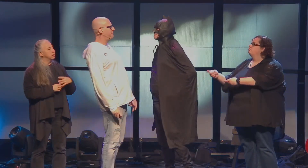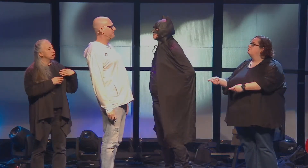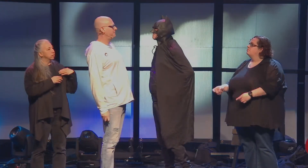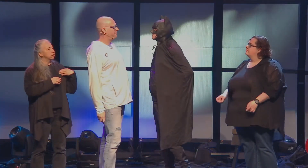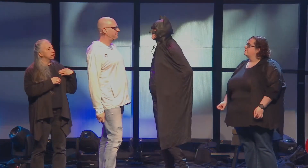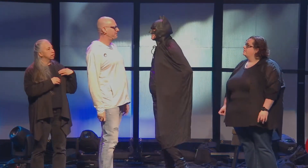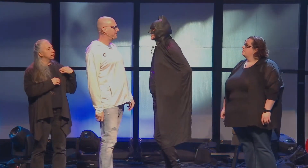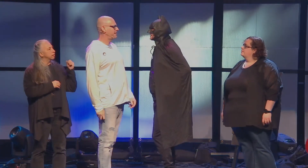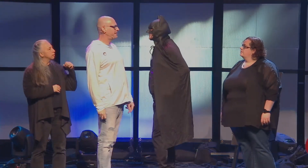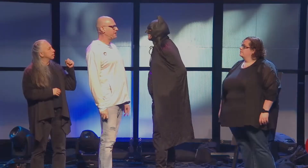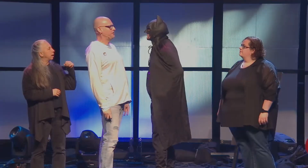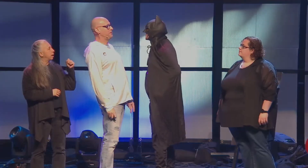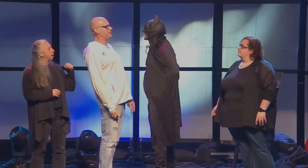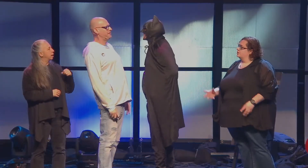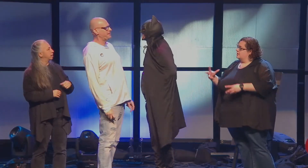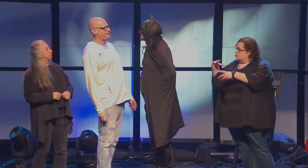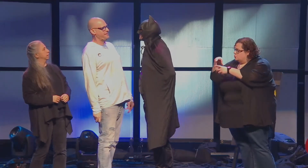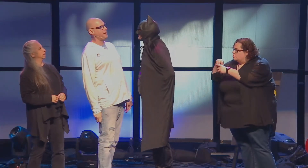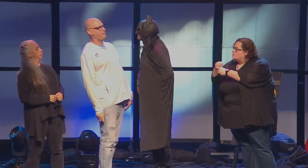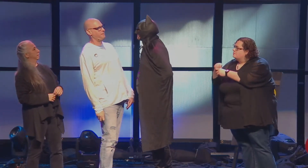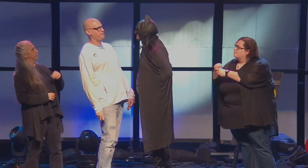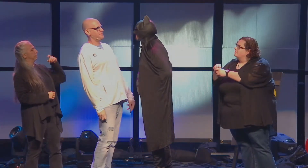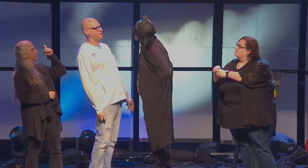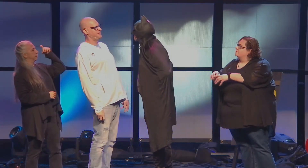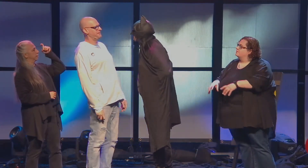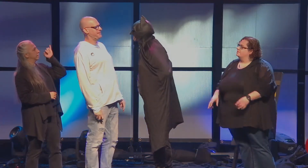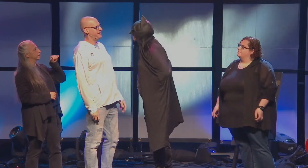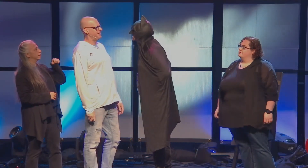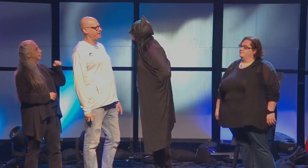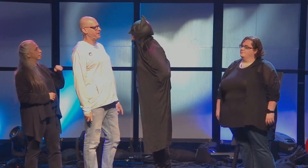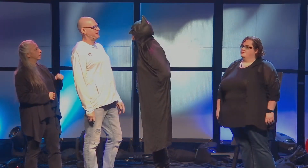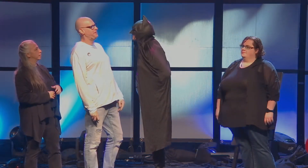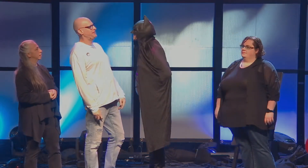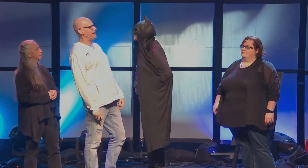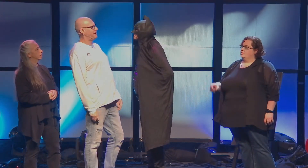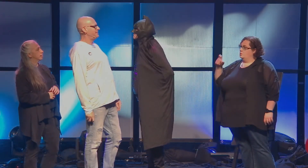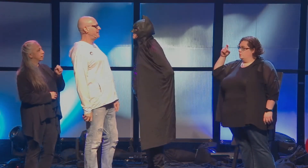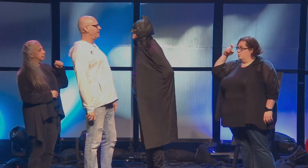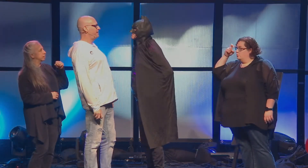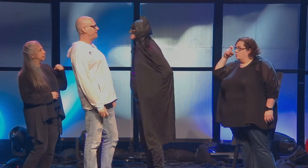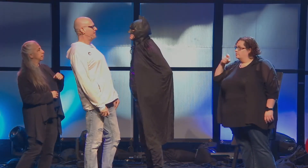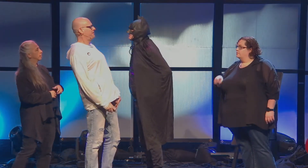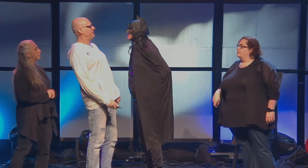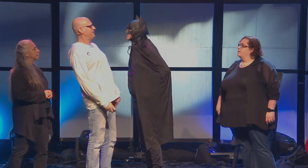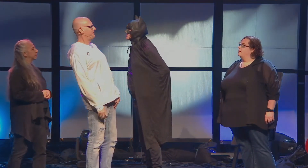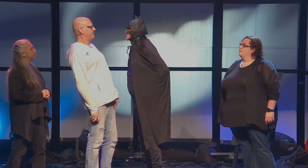Yeah, inclusive, yeah, wisdom. yeah.